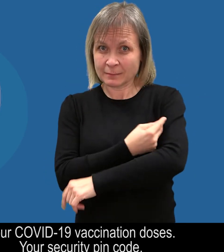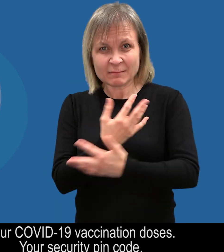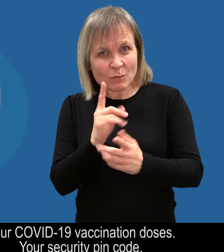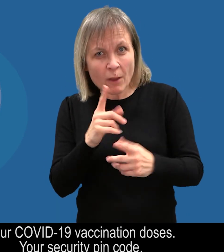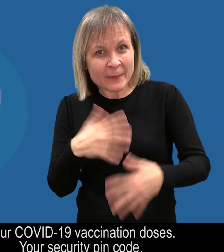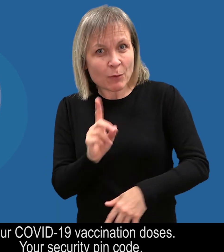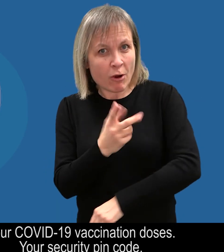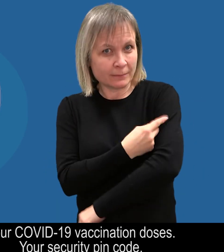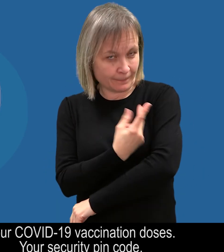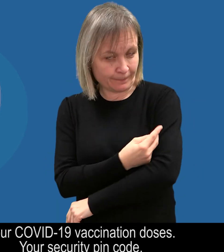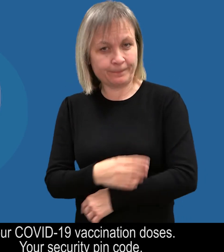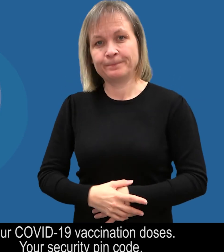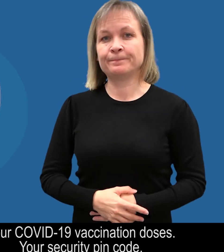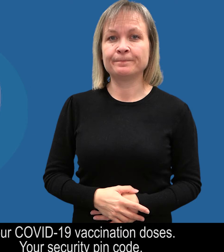Your COVID-19 vaccination doses,